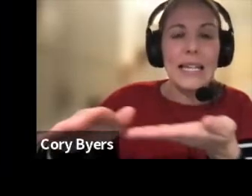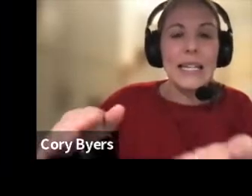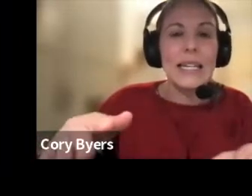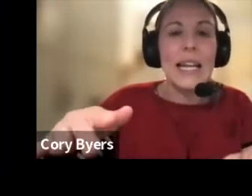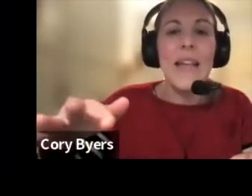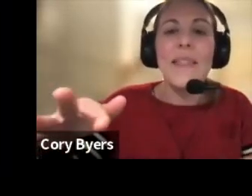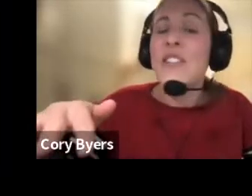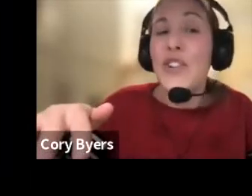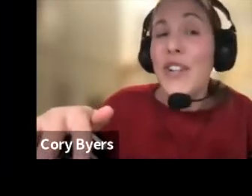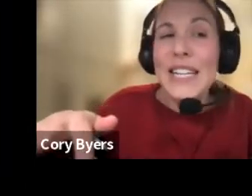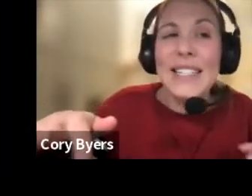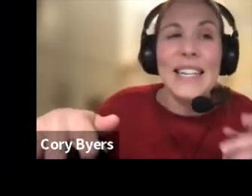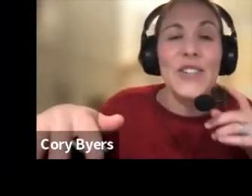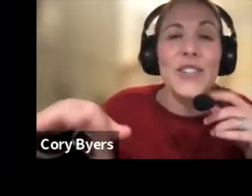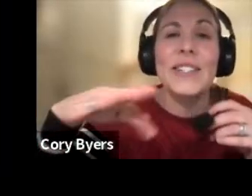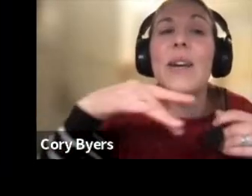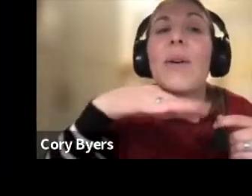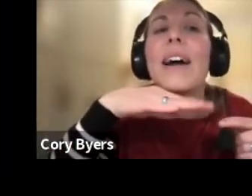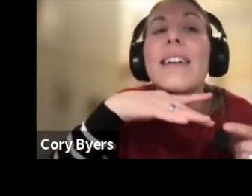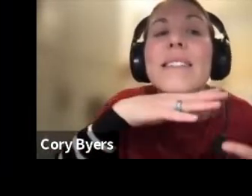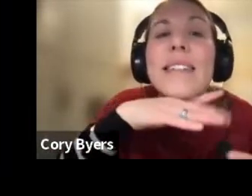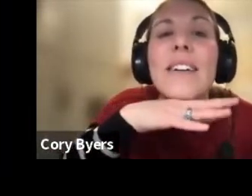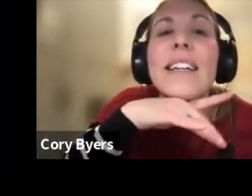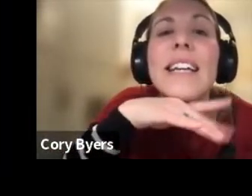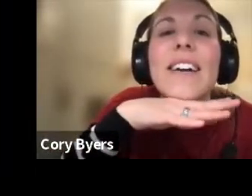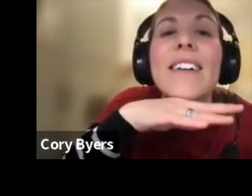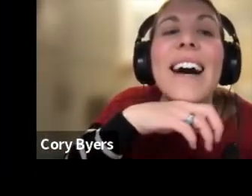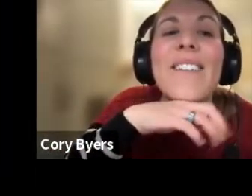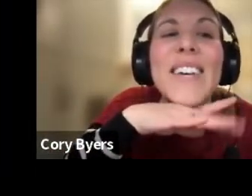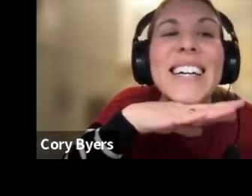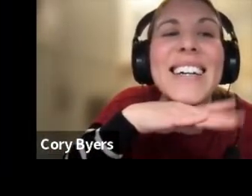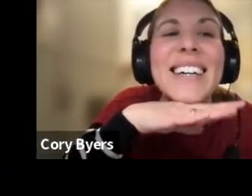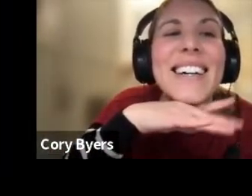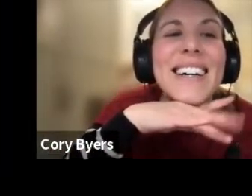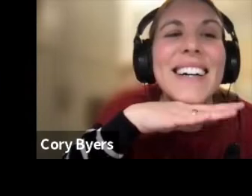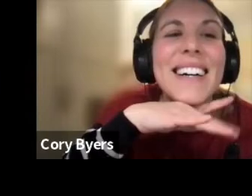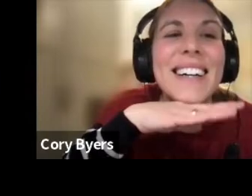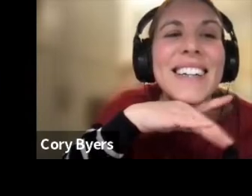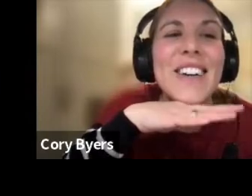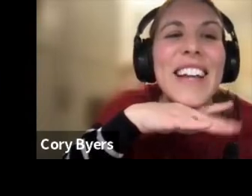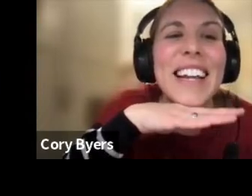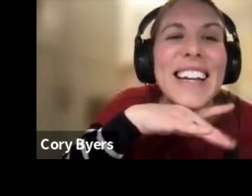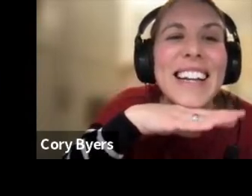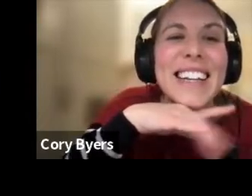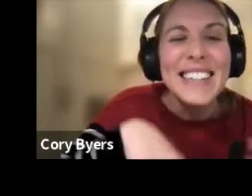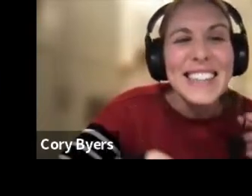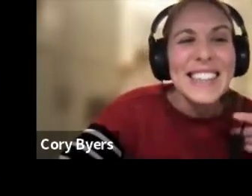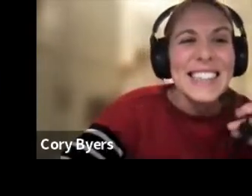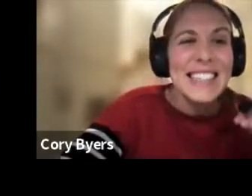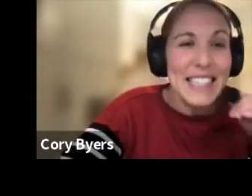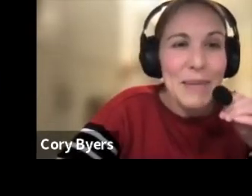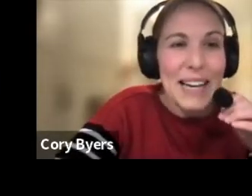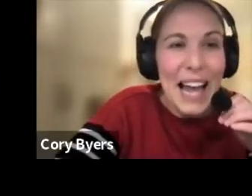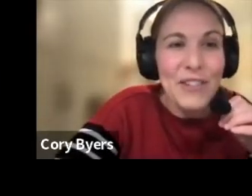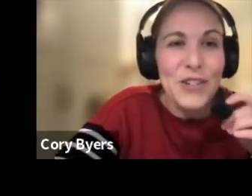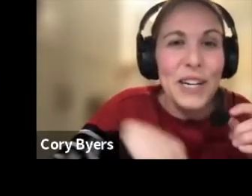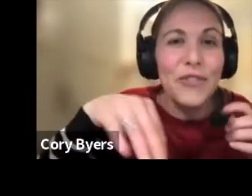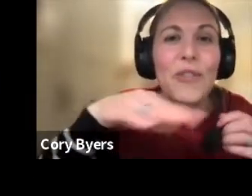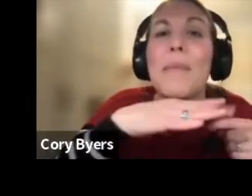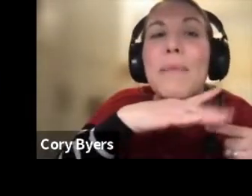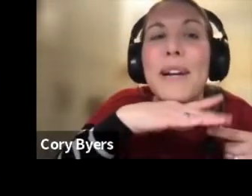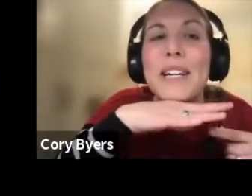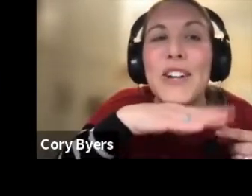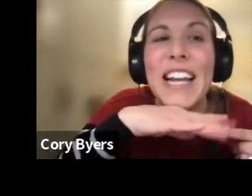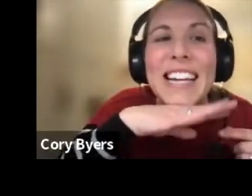clean. And dirty is an interesting one. It's down here. Yeah. Dirty. Does anybody have a trick